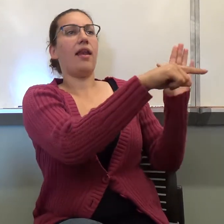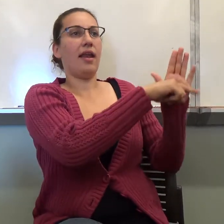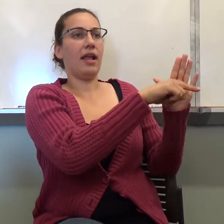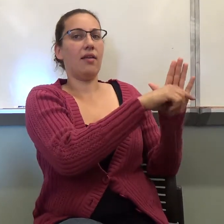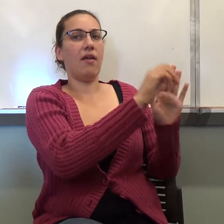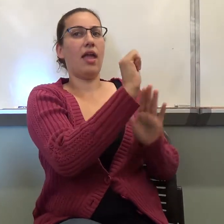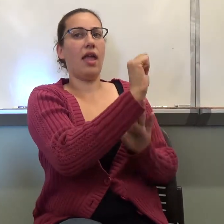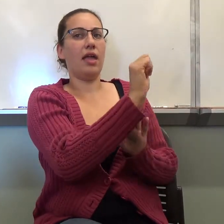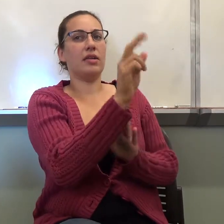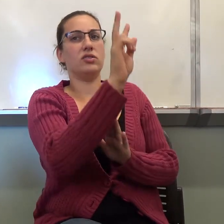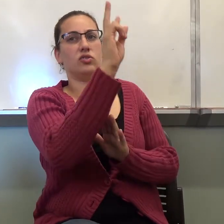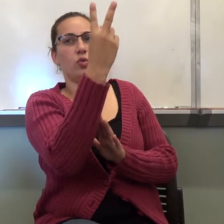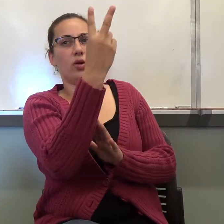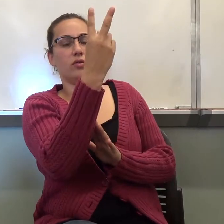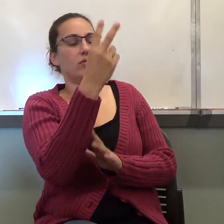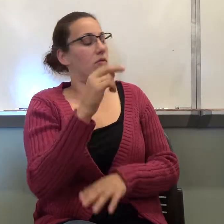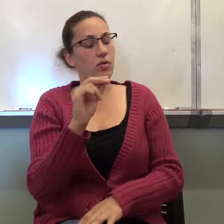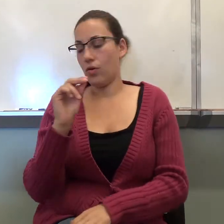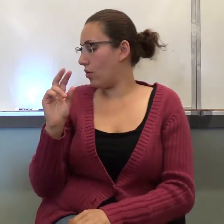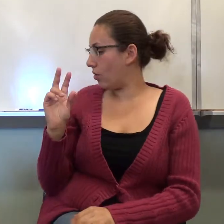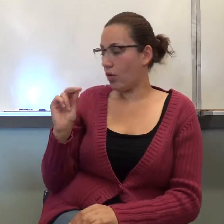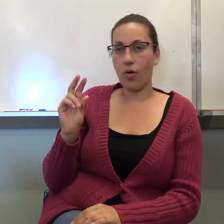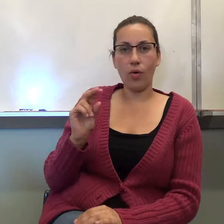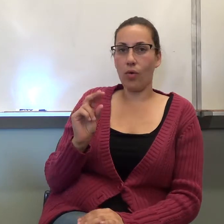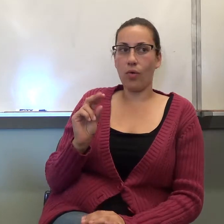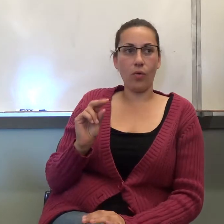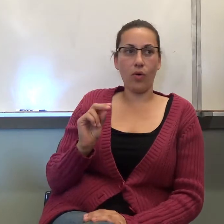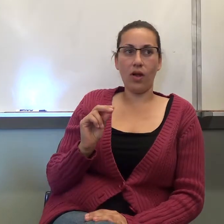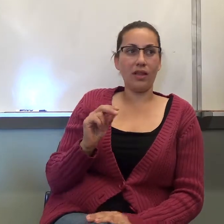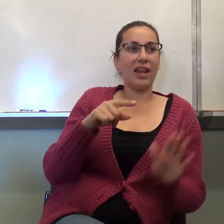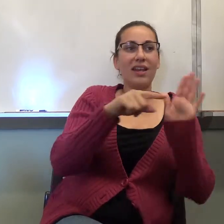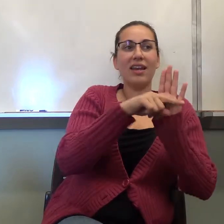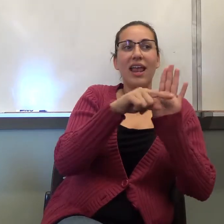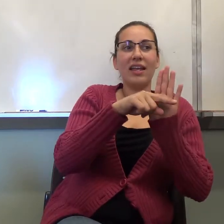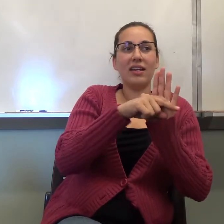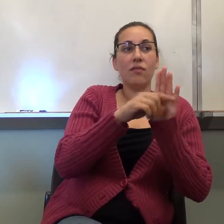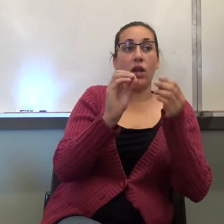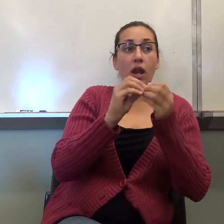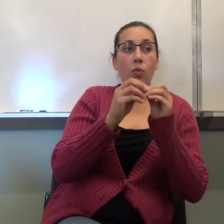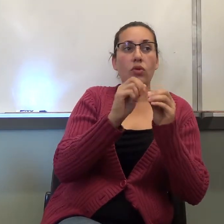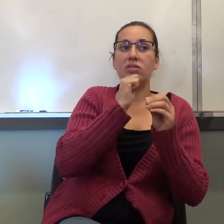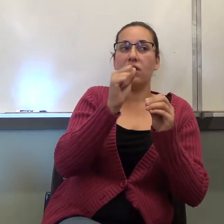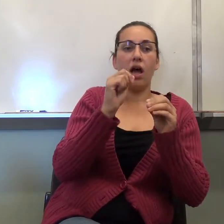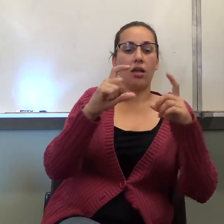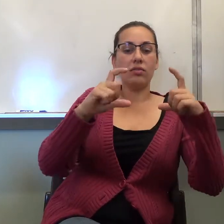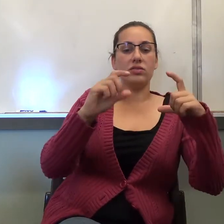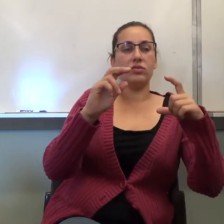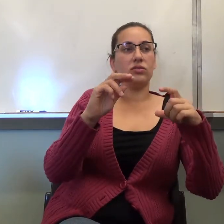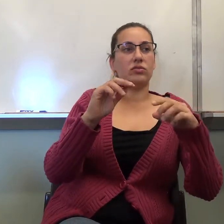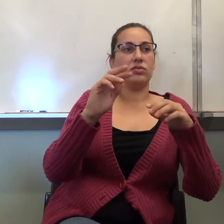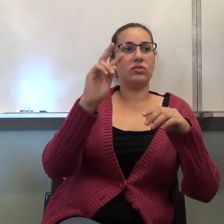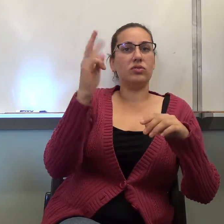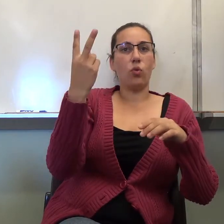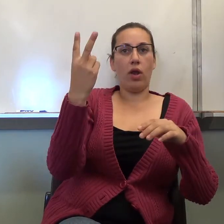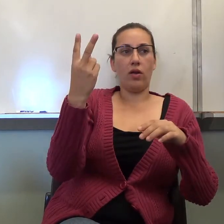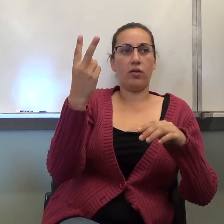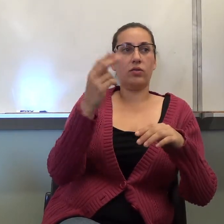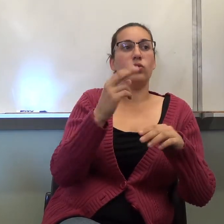squared. No, the negative isn't squared. Oh. That's the point. With exponent notation, the exponent applies to